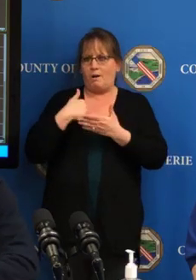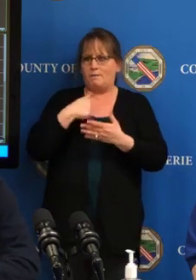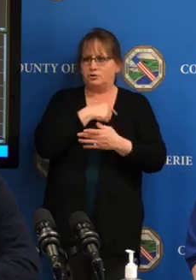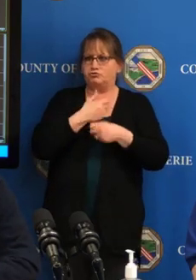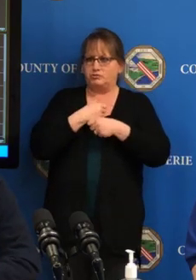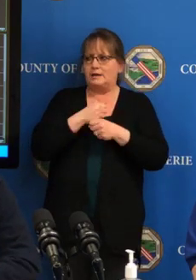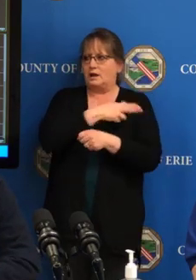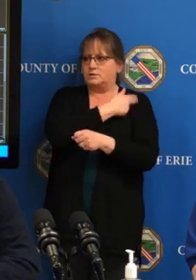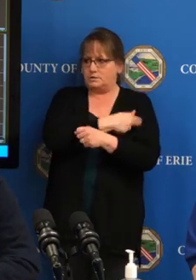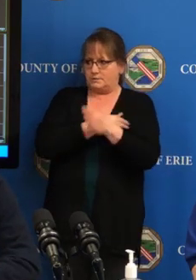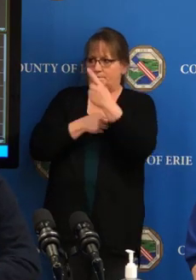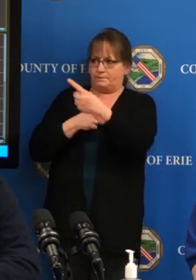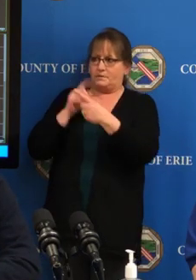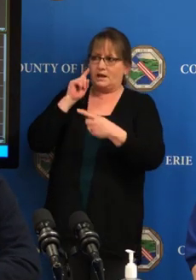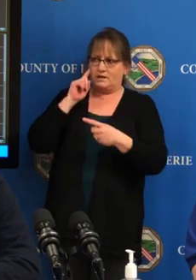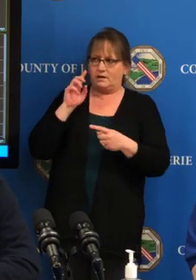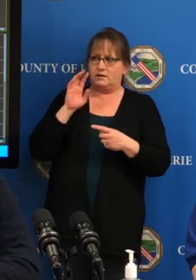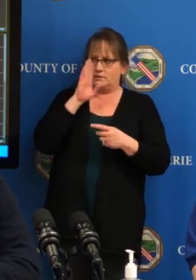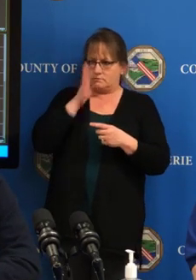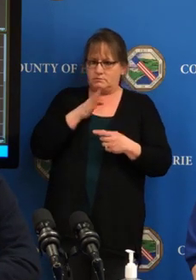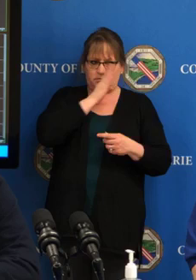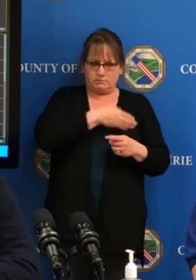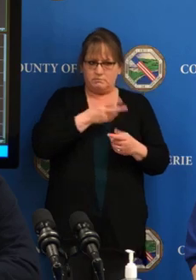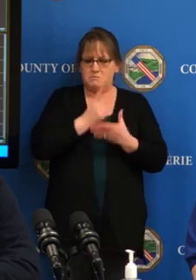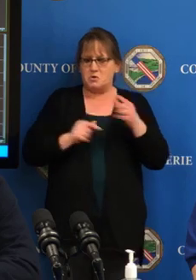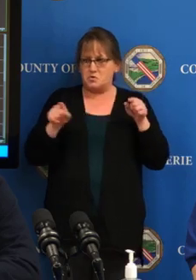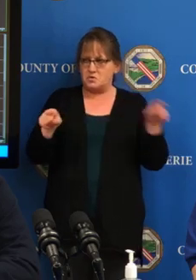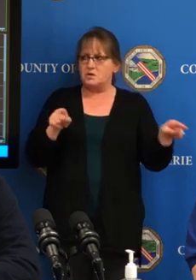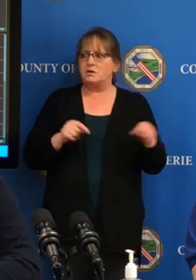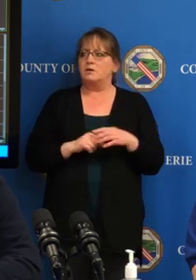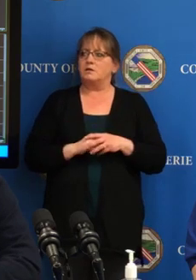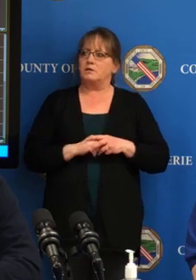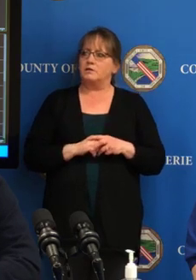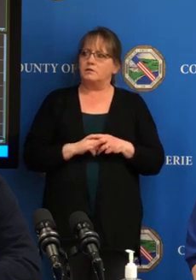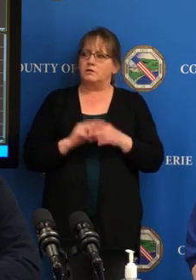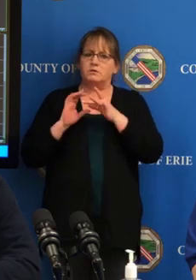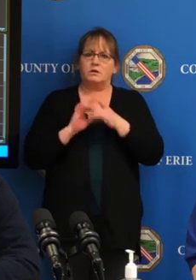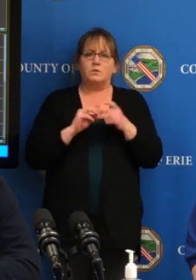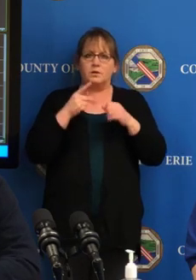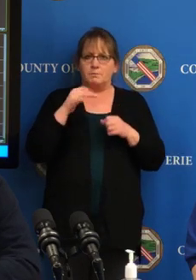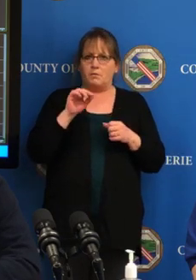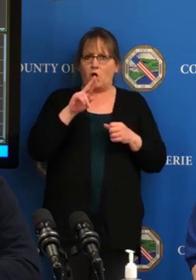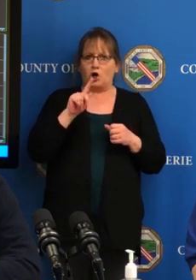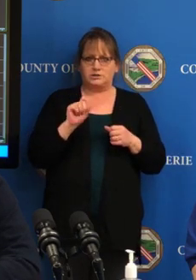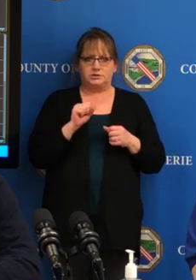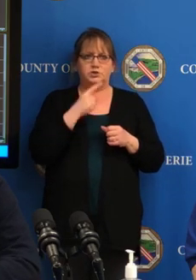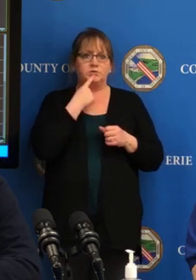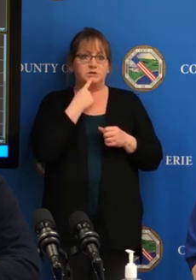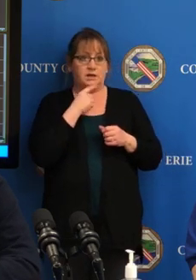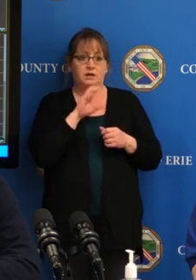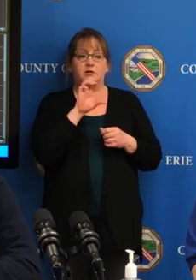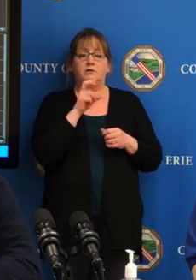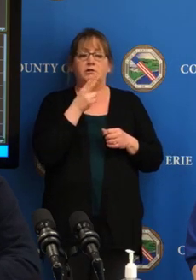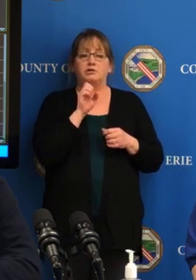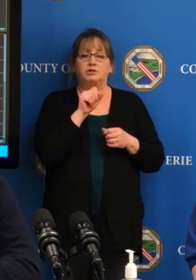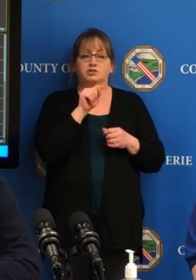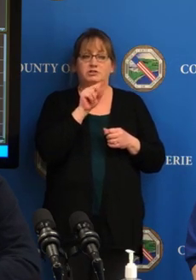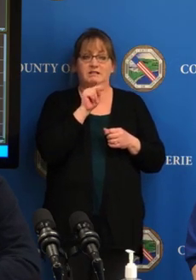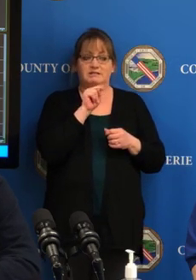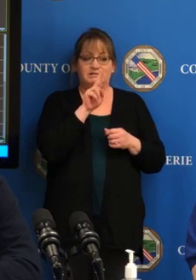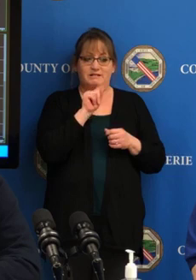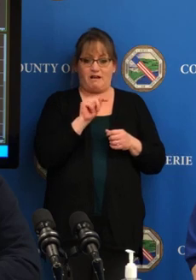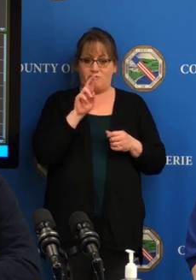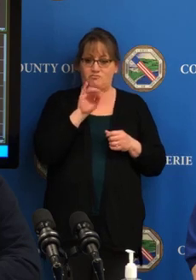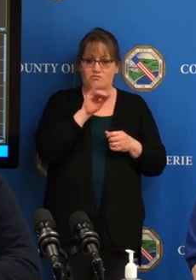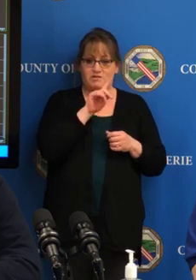question, this is probably directed to you and Commissioner Shank regarding parks. You've made it clear that while Chestnut Ridge is our crown jewel, we want to see